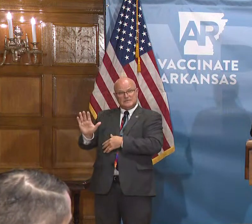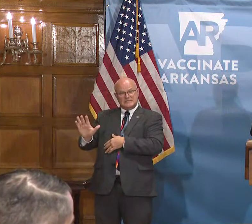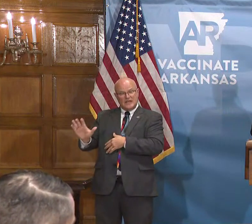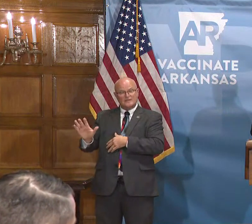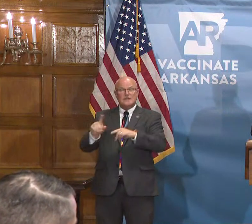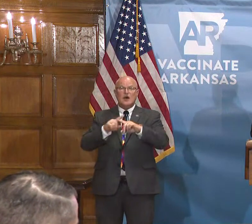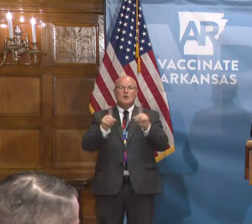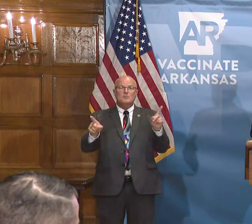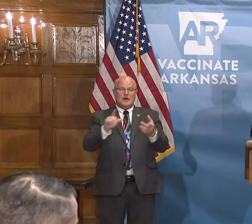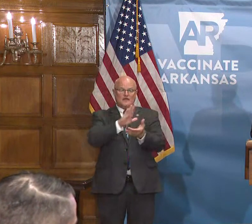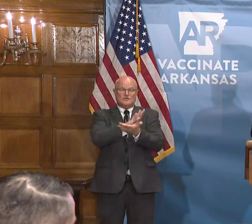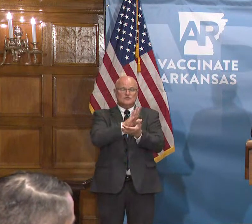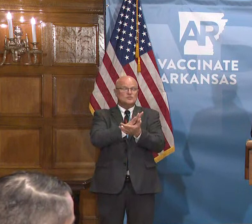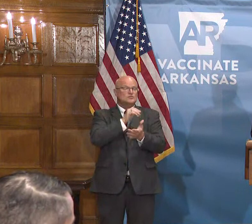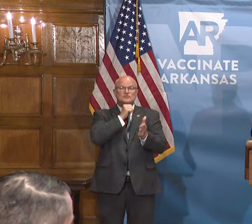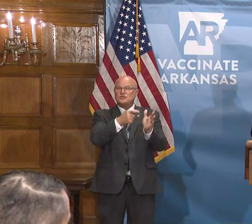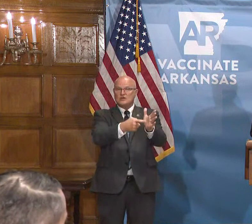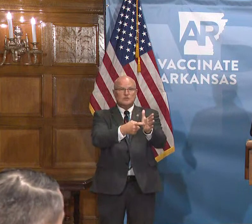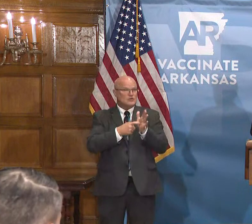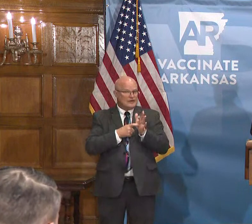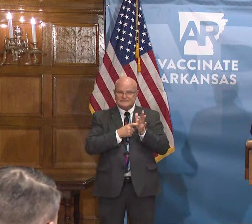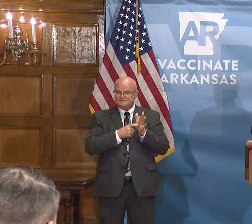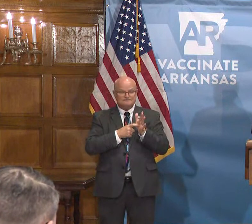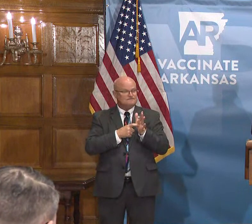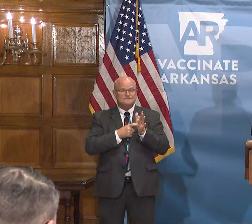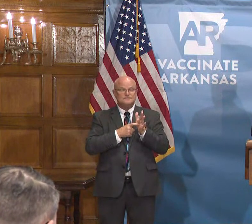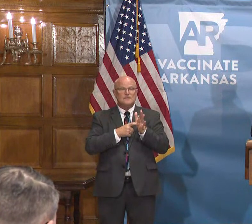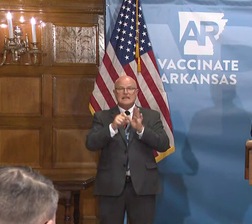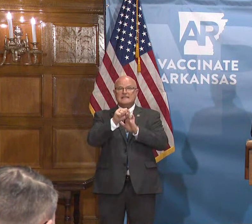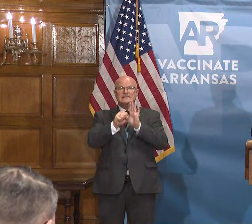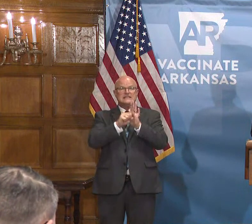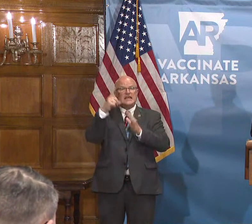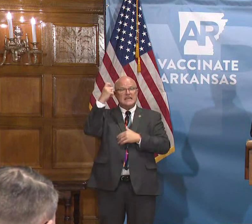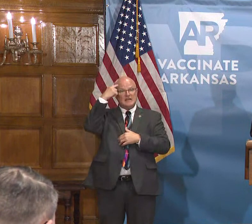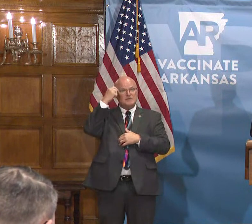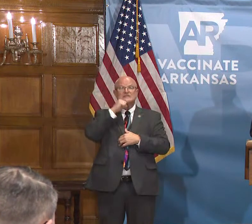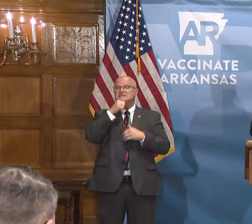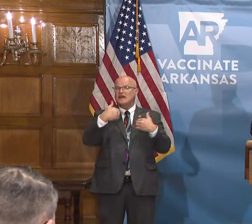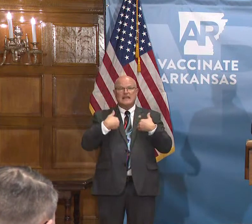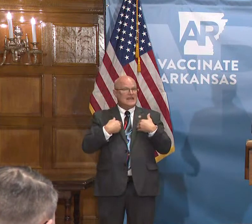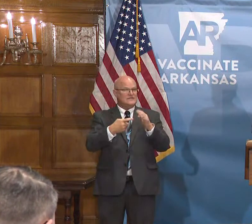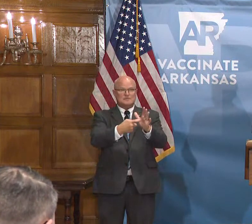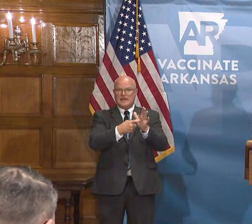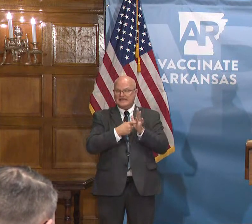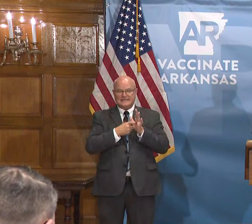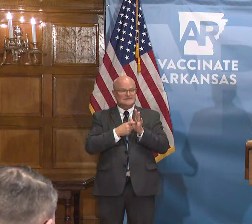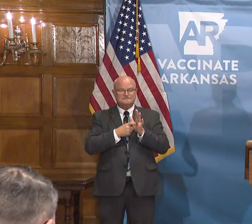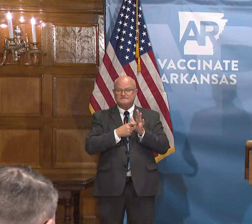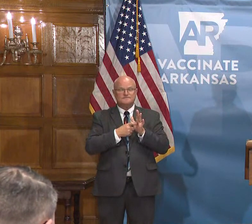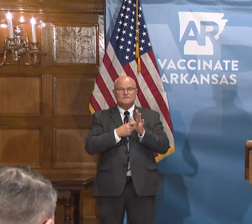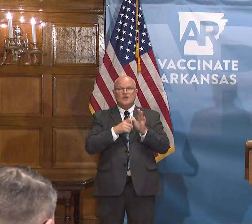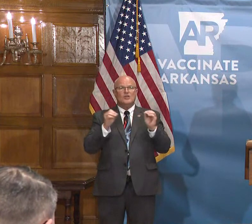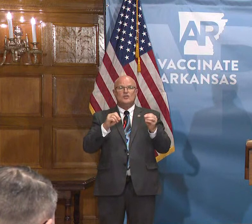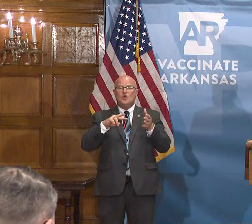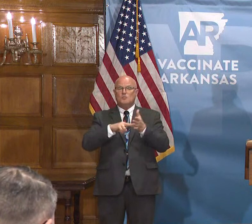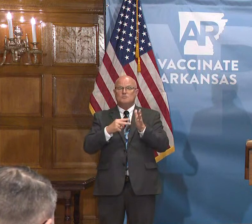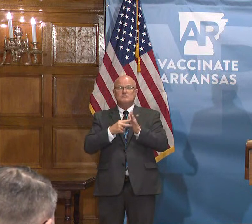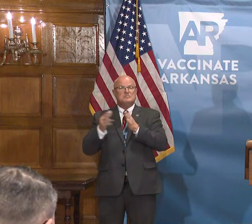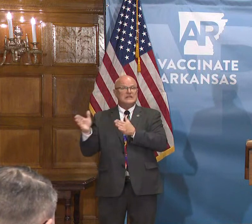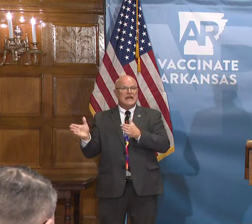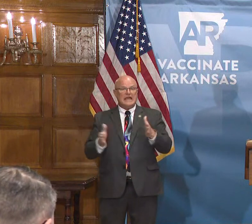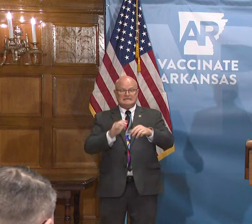workplace, but our schools do not have a mandate. Our state government does not have a mandate. There is no intention to impose